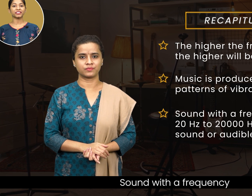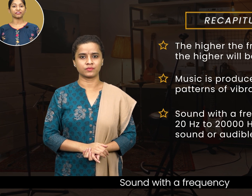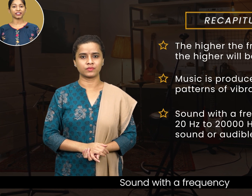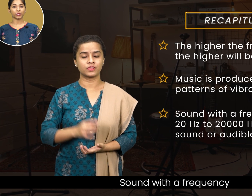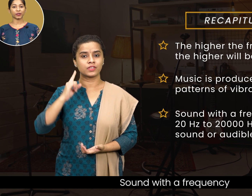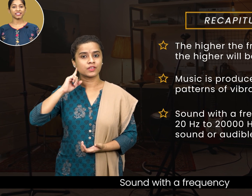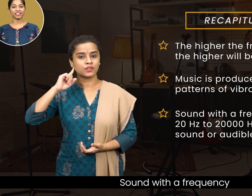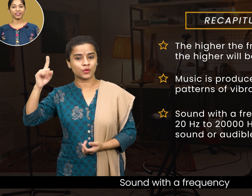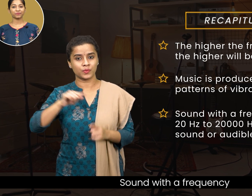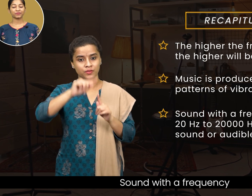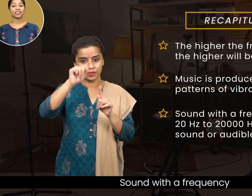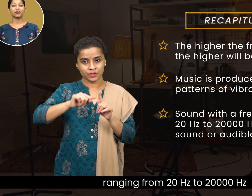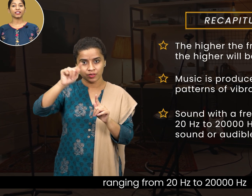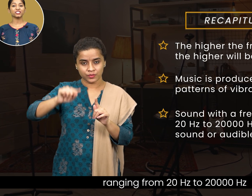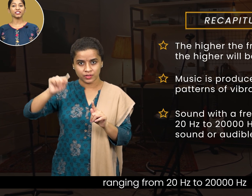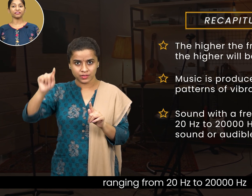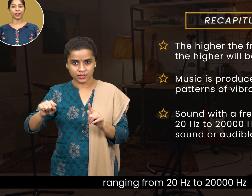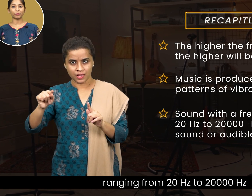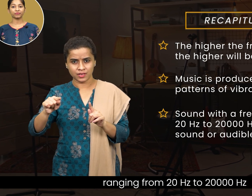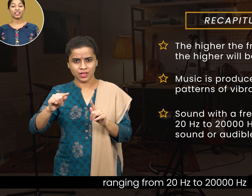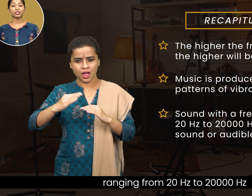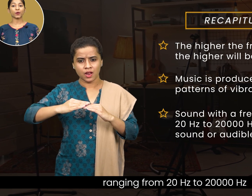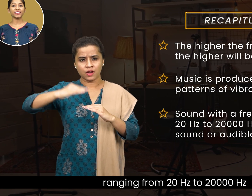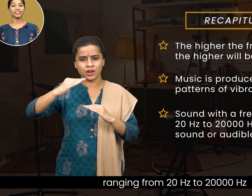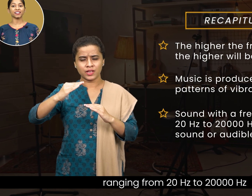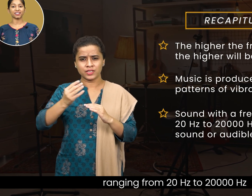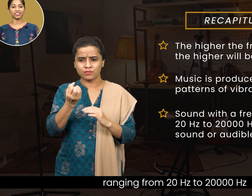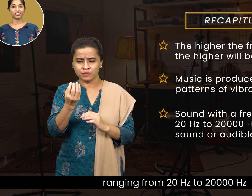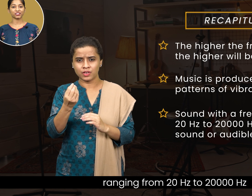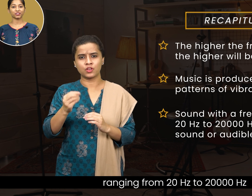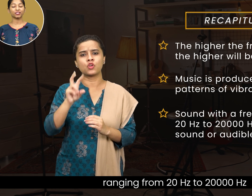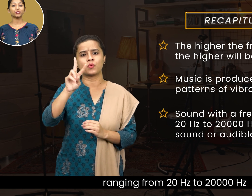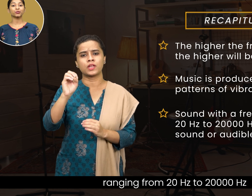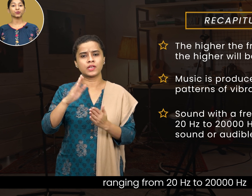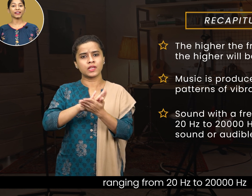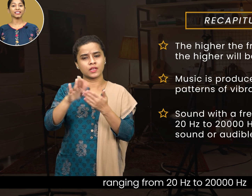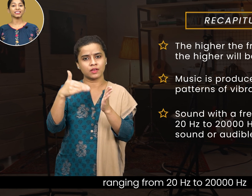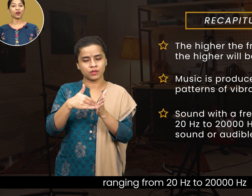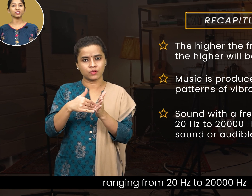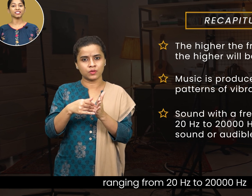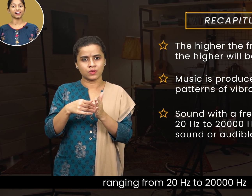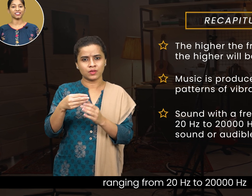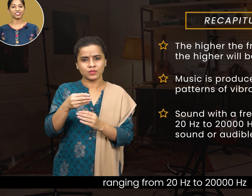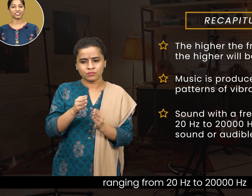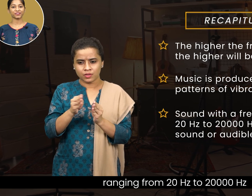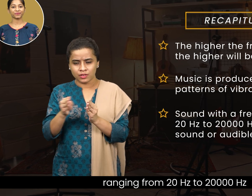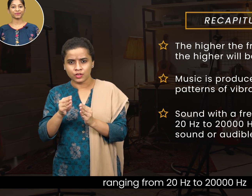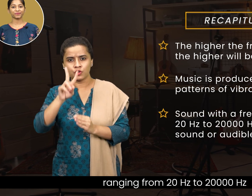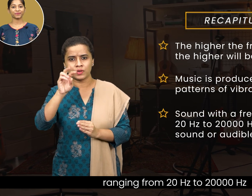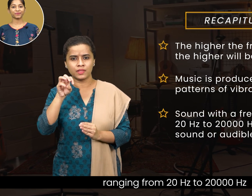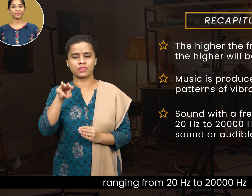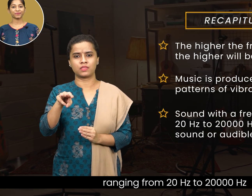Sound with a frequency ranging from 20 Hz to 20,000 Hz